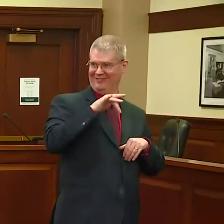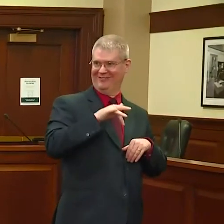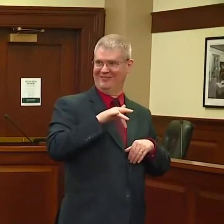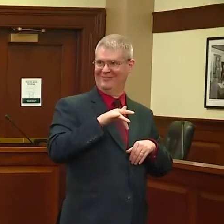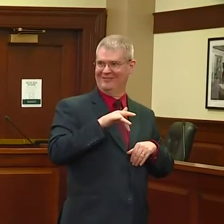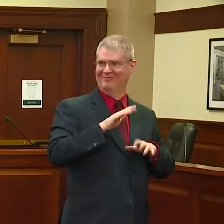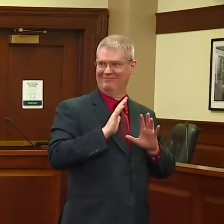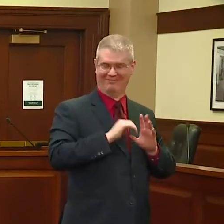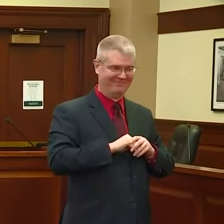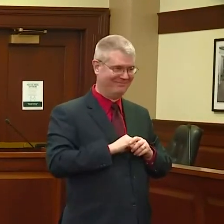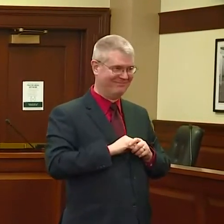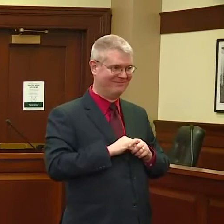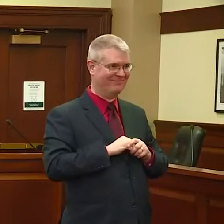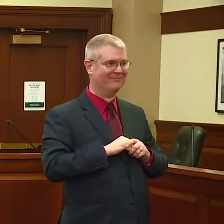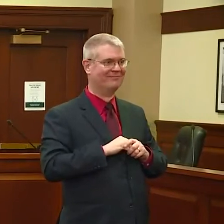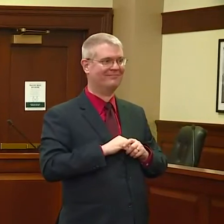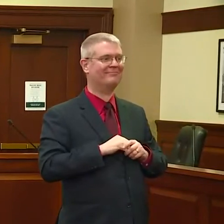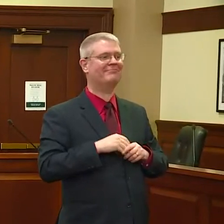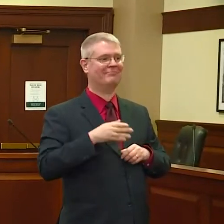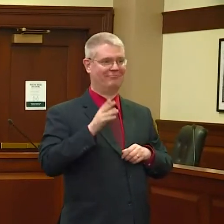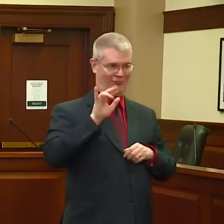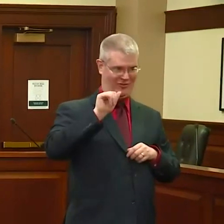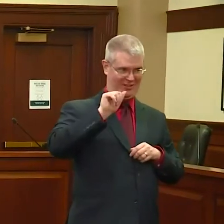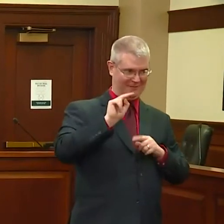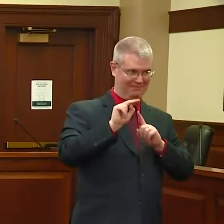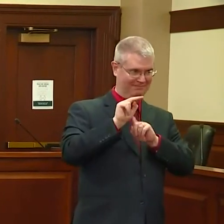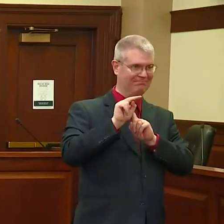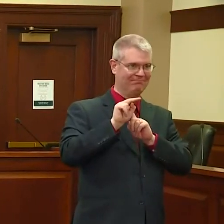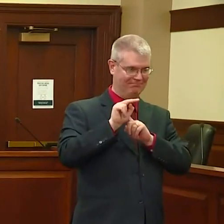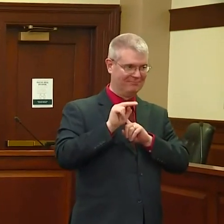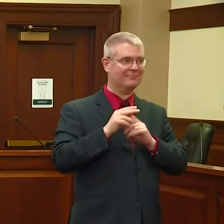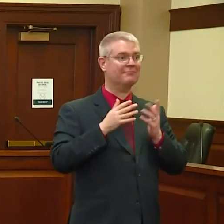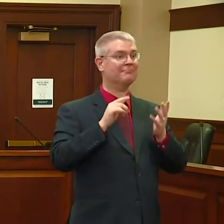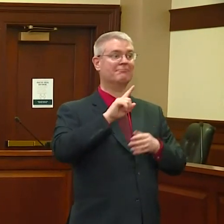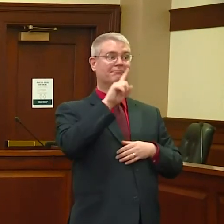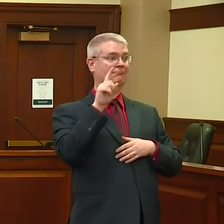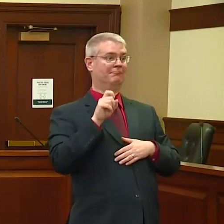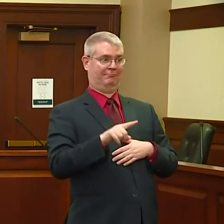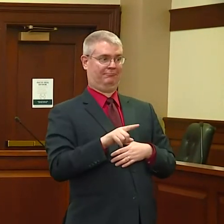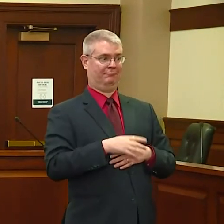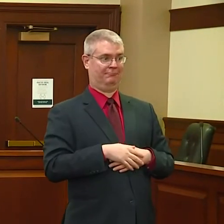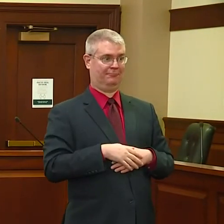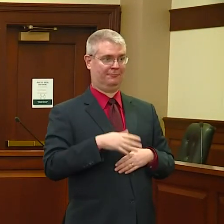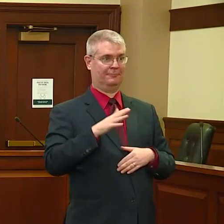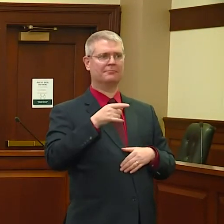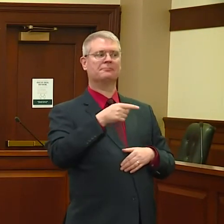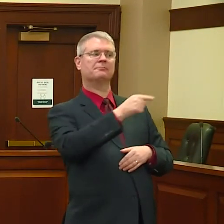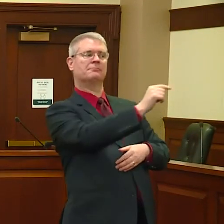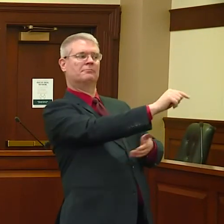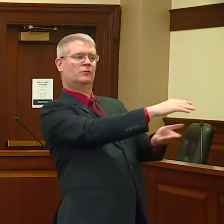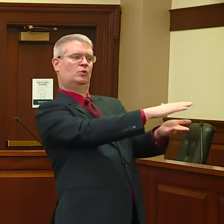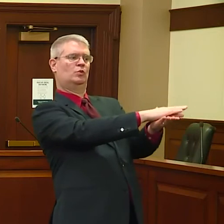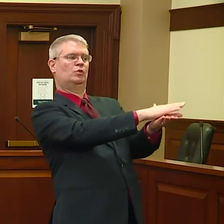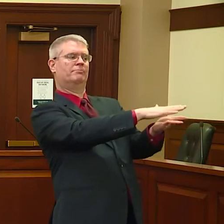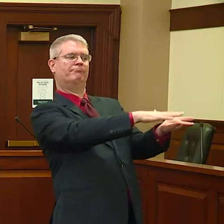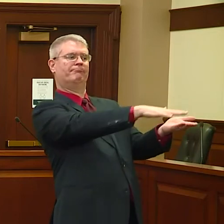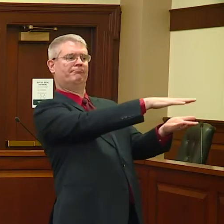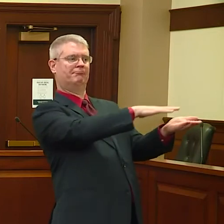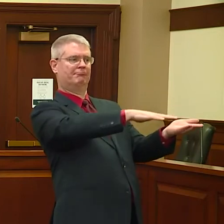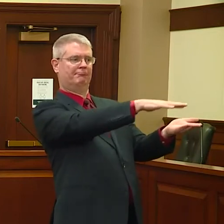schools. So, you know, we got a lot of variants here. Here in Ada County, we are now in the red